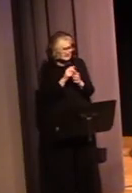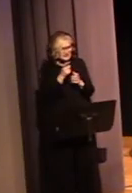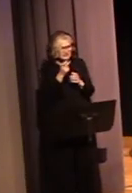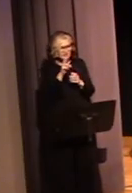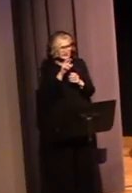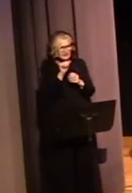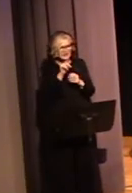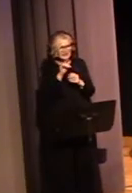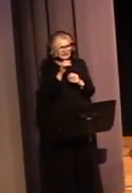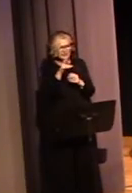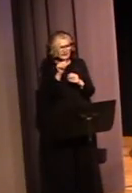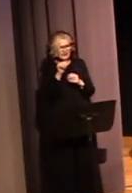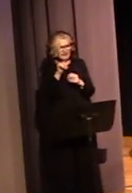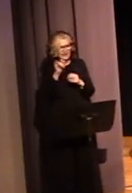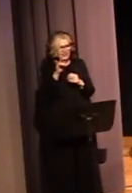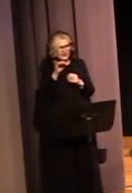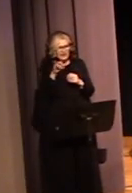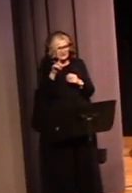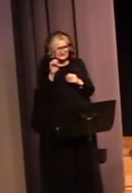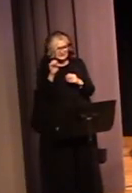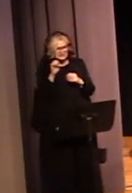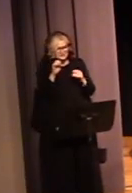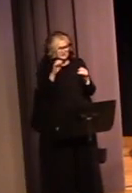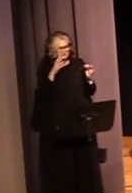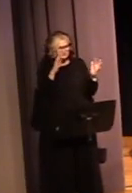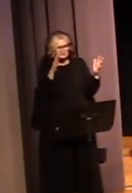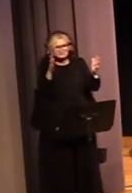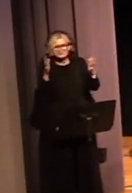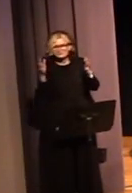Dr. Anika L. Hines.